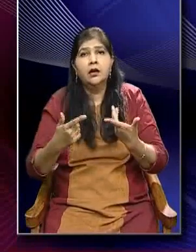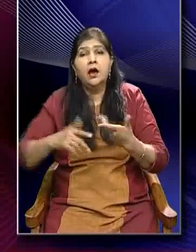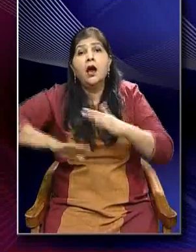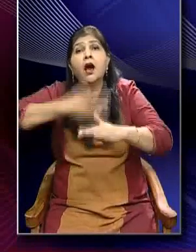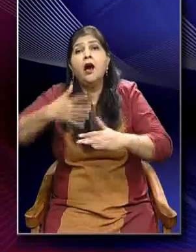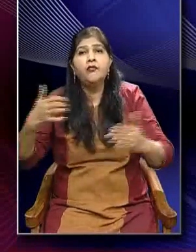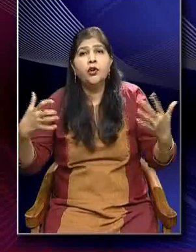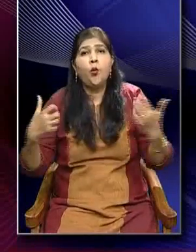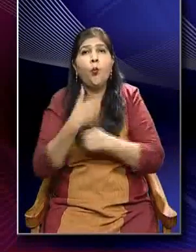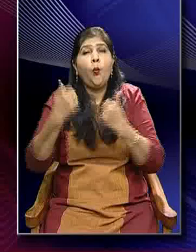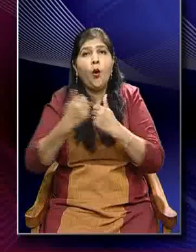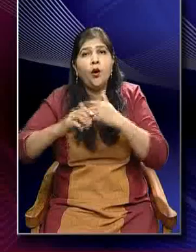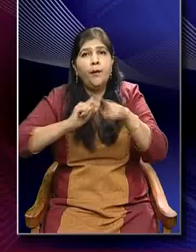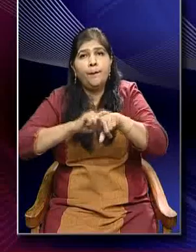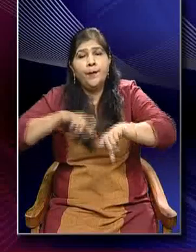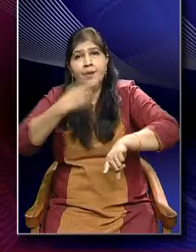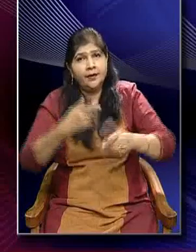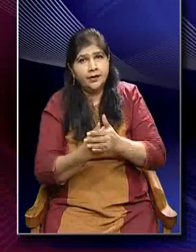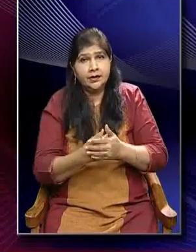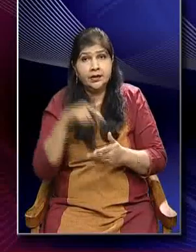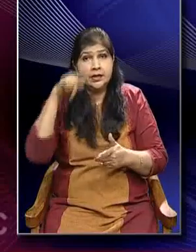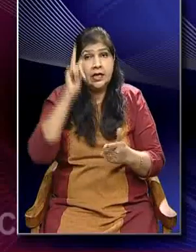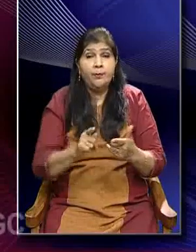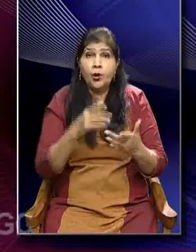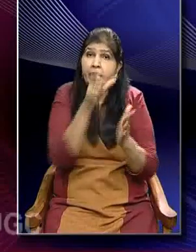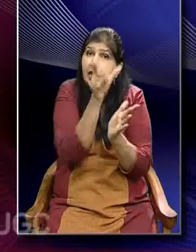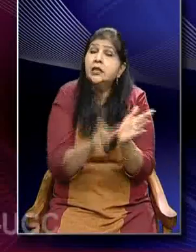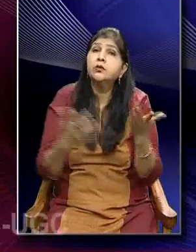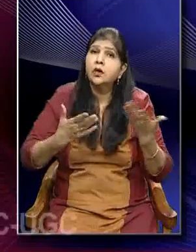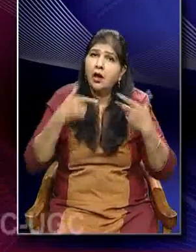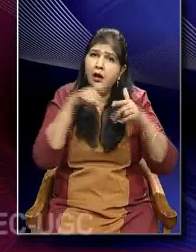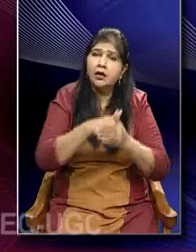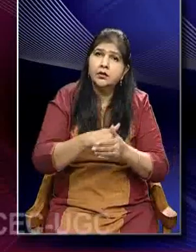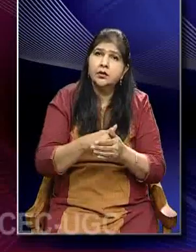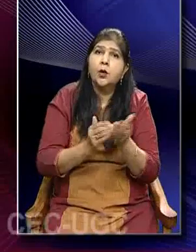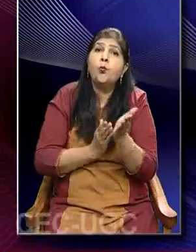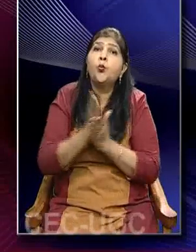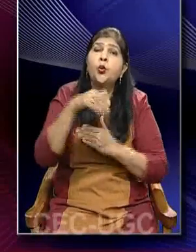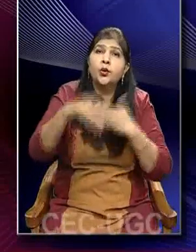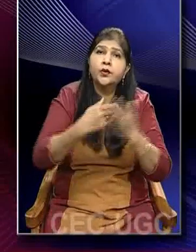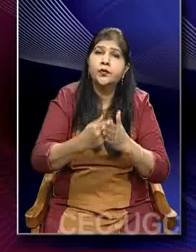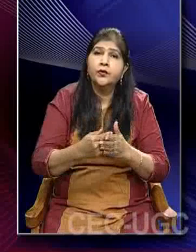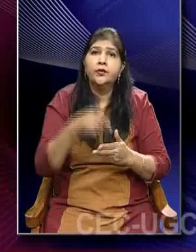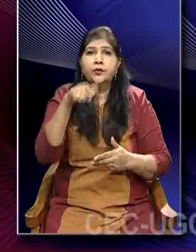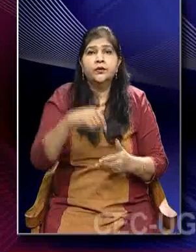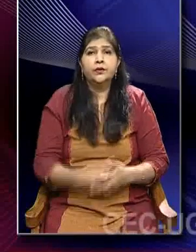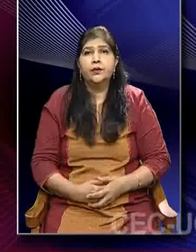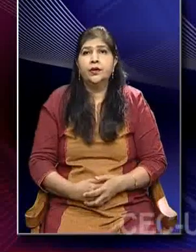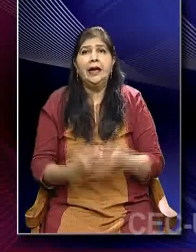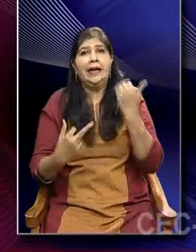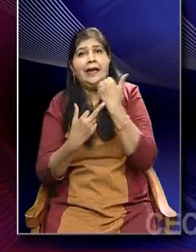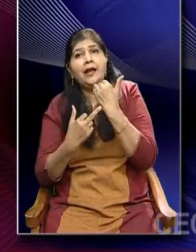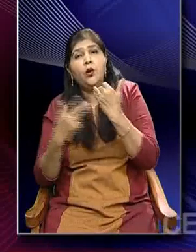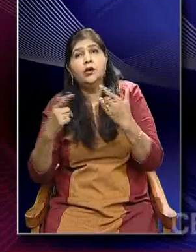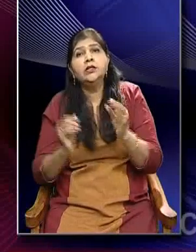War period. And an important issue here is the progress of